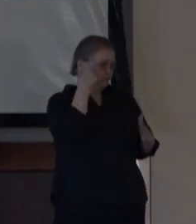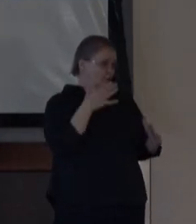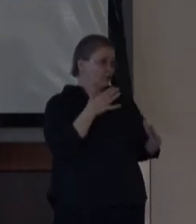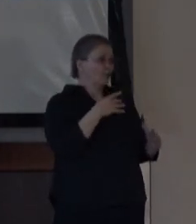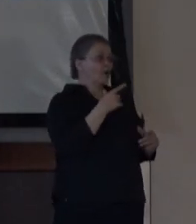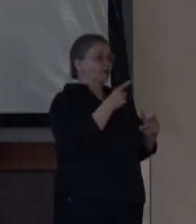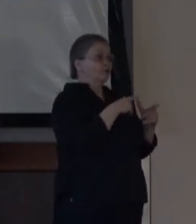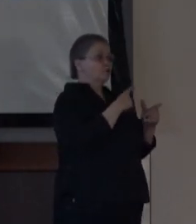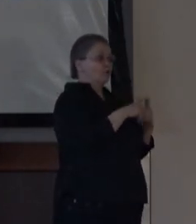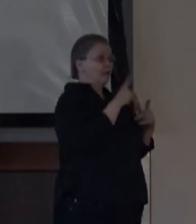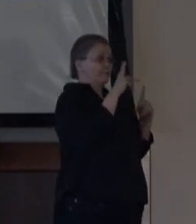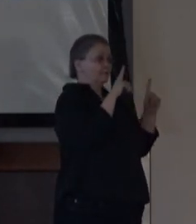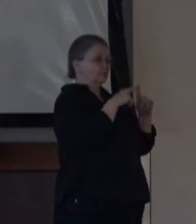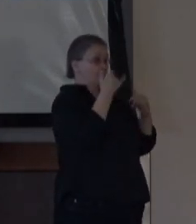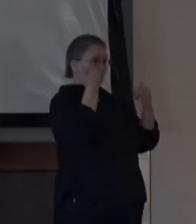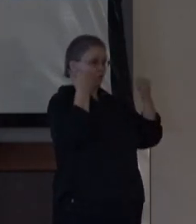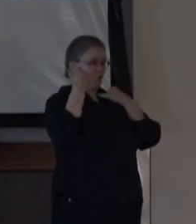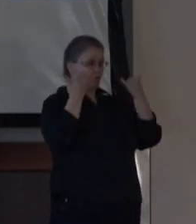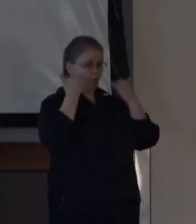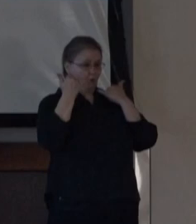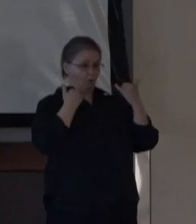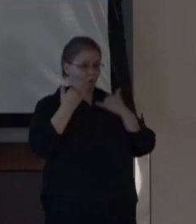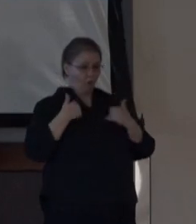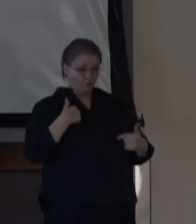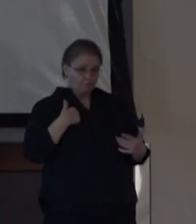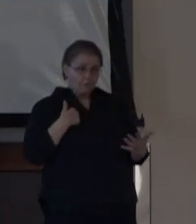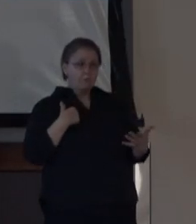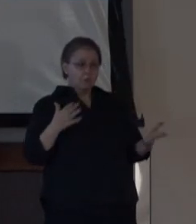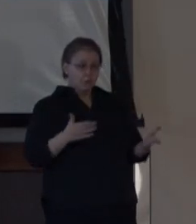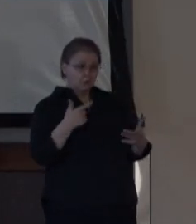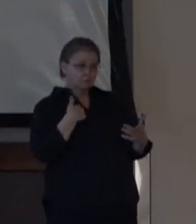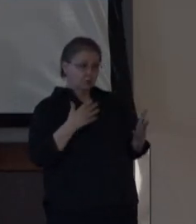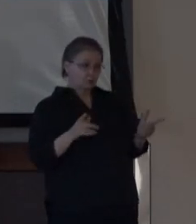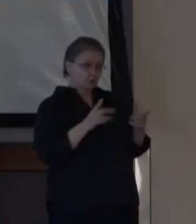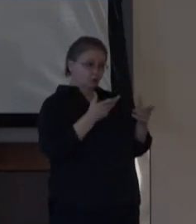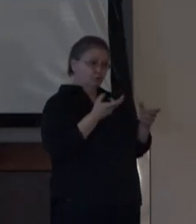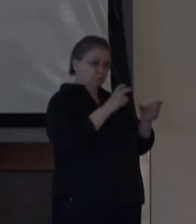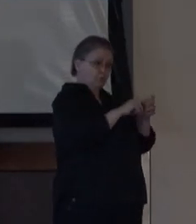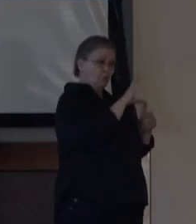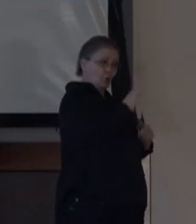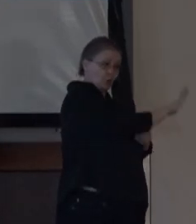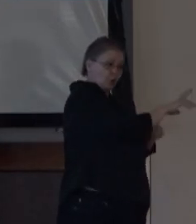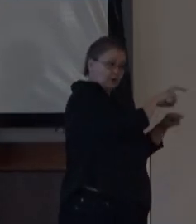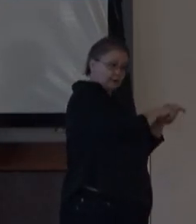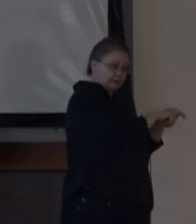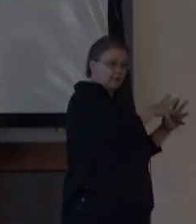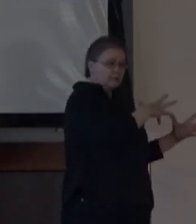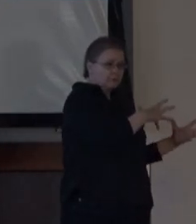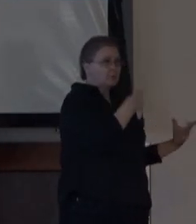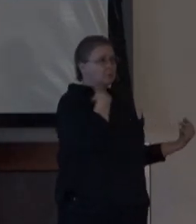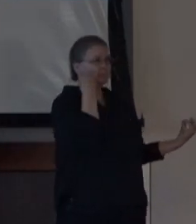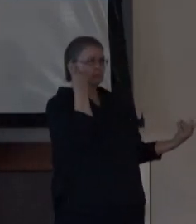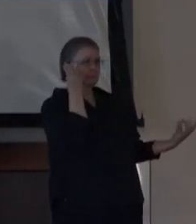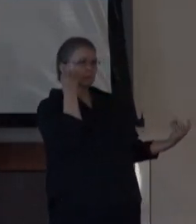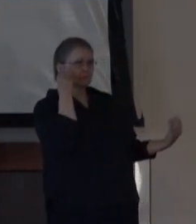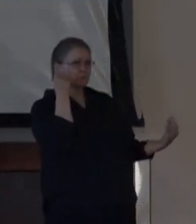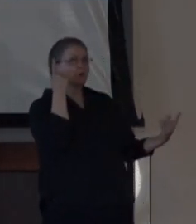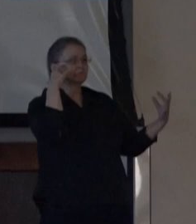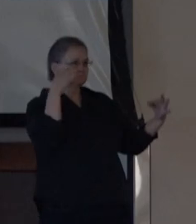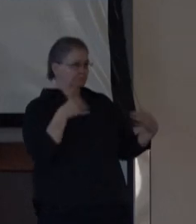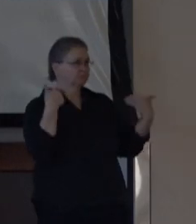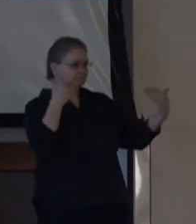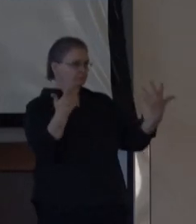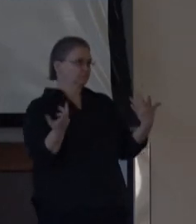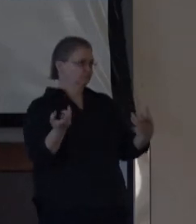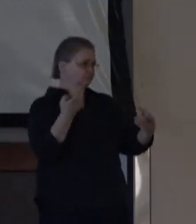announcement, I got calls almost immediately from people encouraging me to run for the seat. And after a lot of careful thought, I decided to jump in the